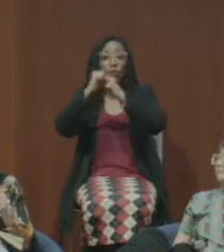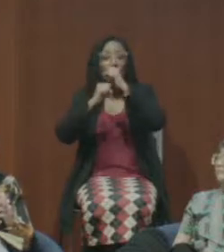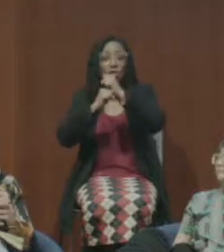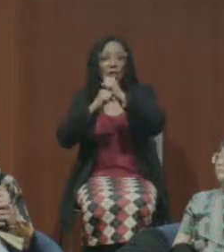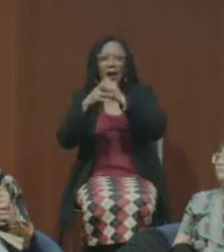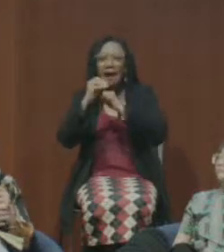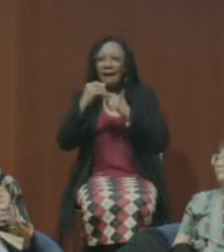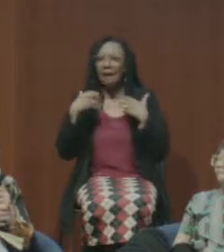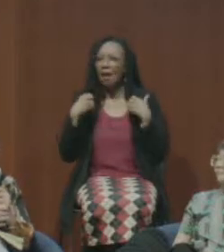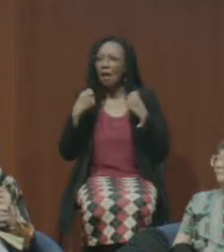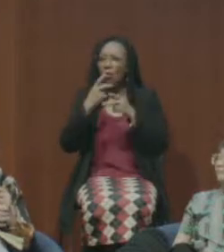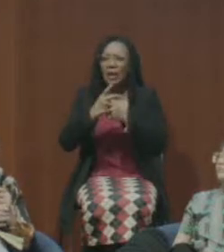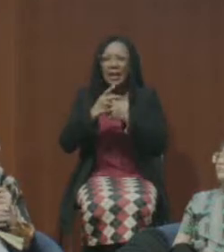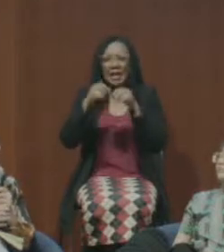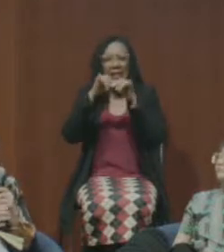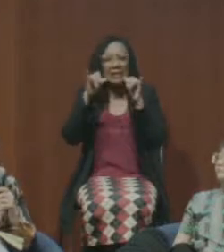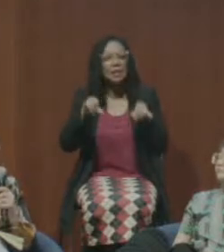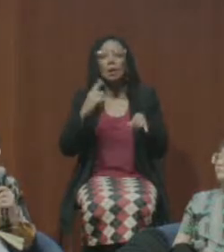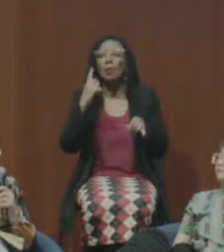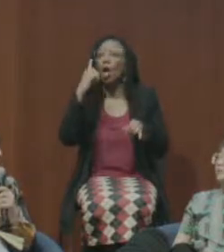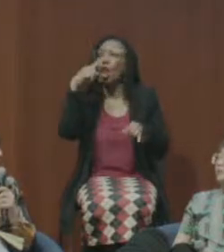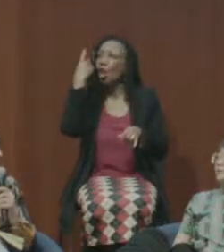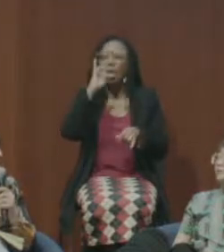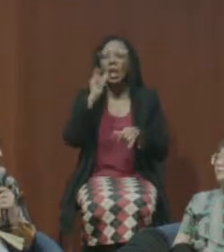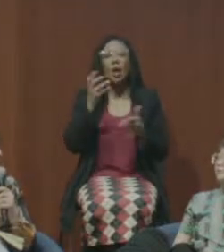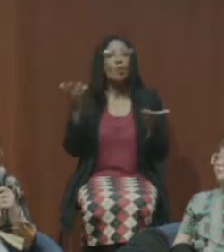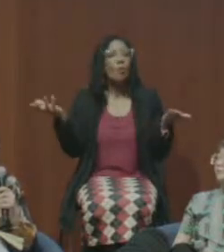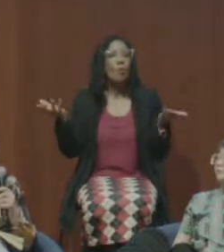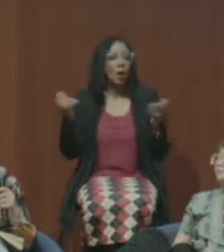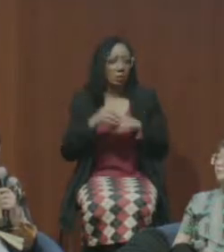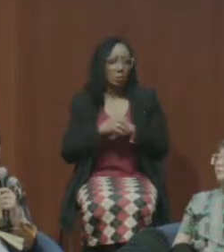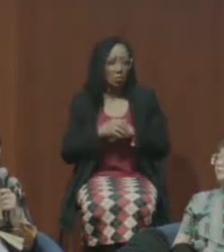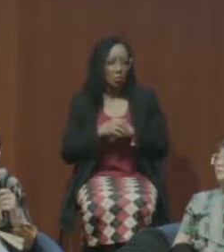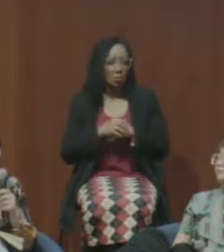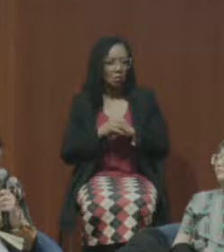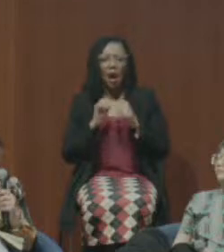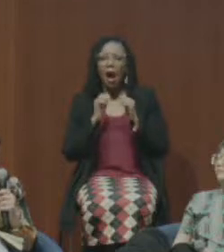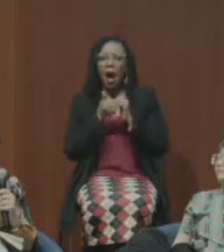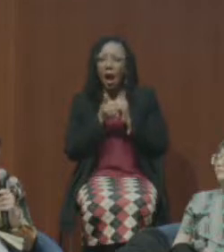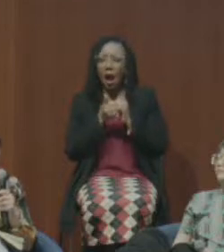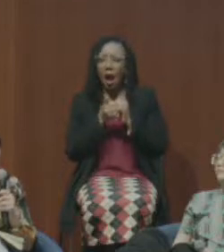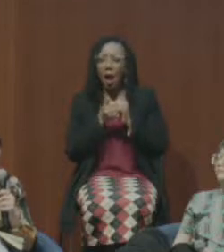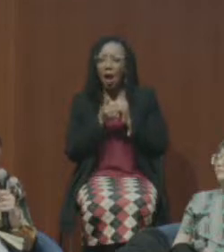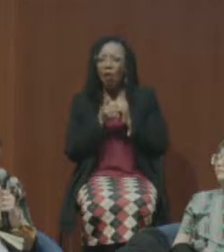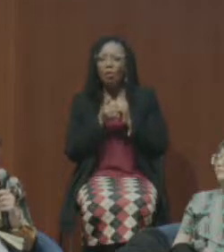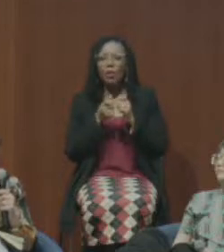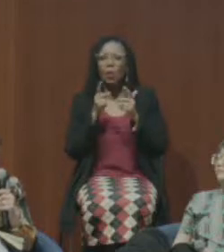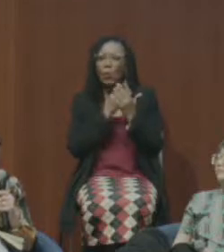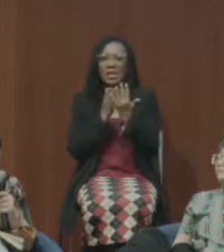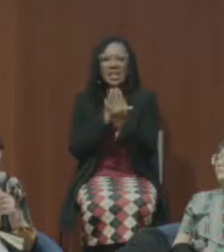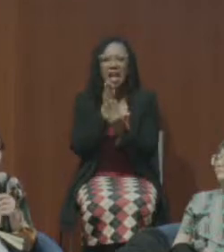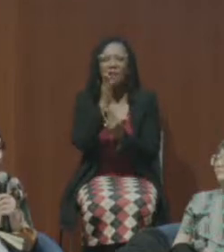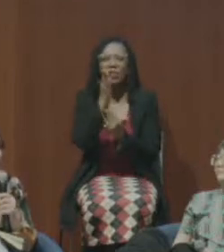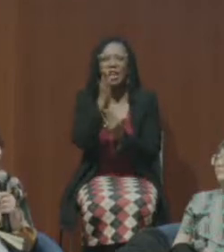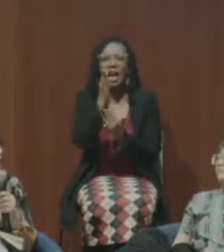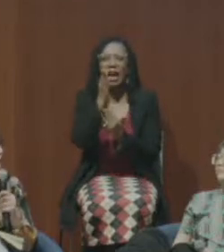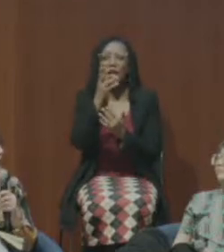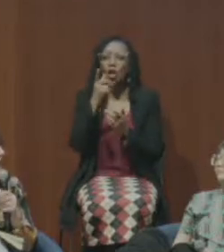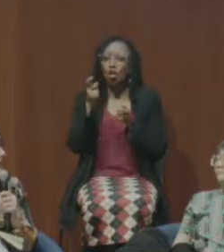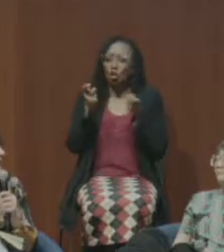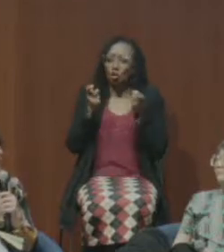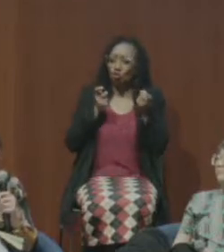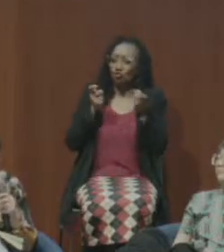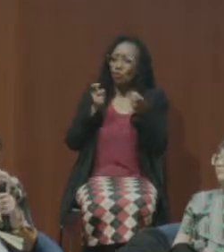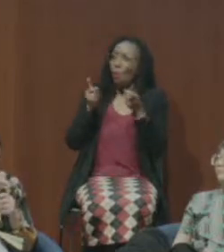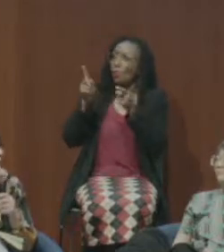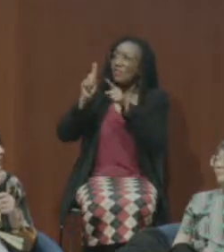rebuilding healthcare system, what would it look like? How can we really navigate the control of